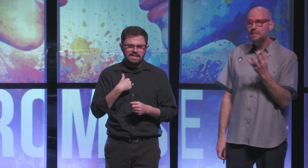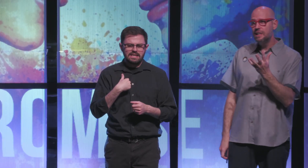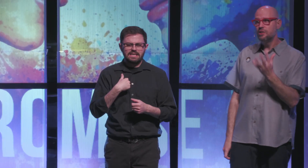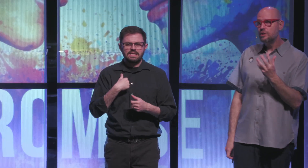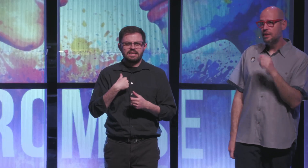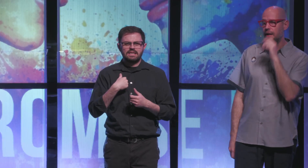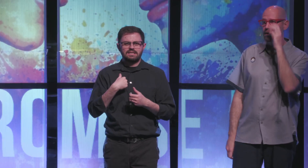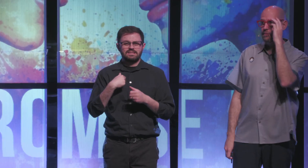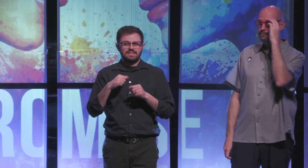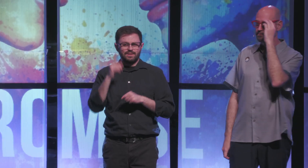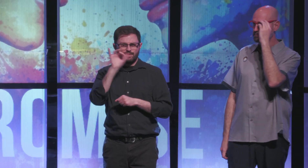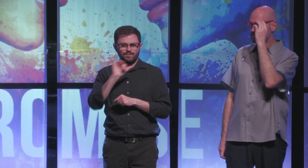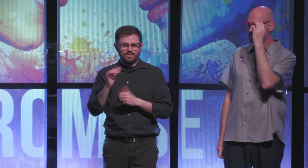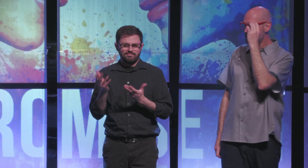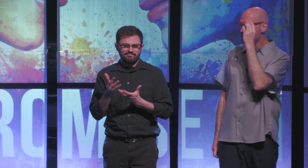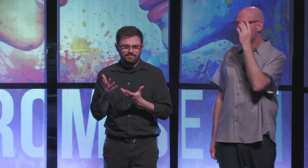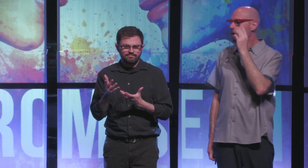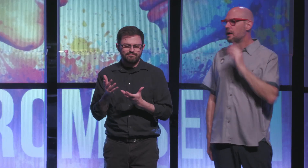Here's what this can look like.